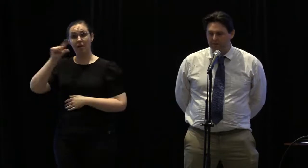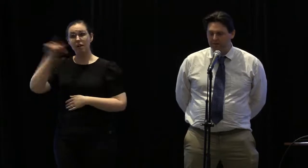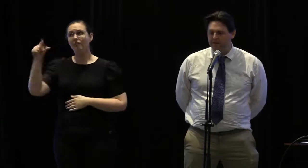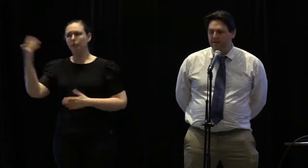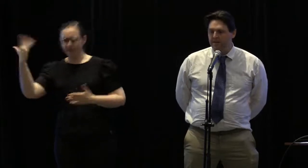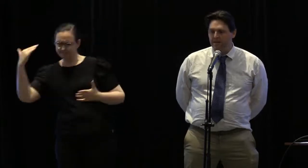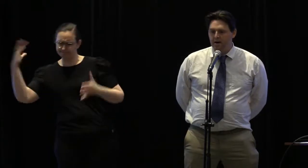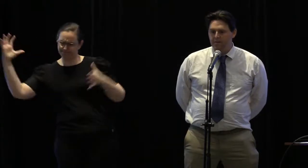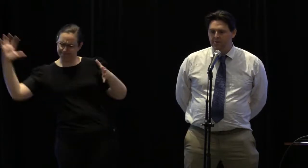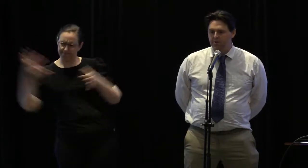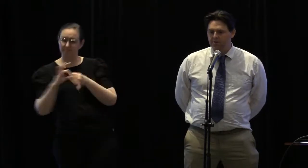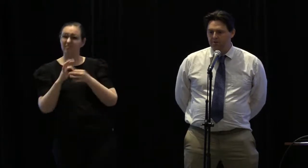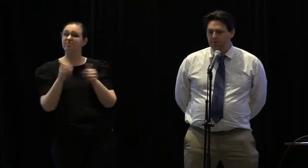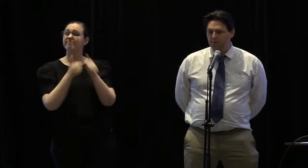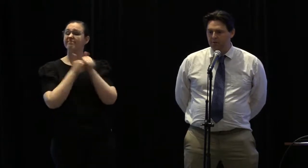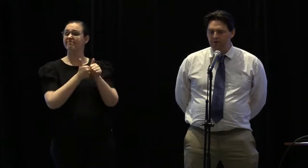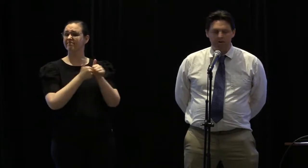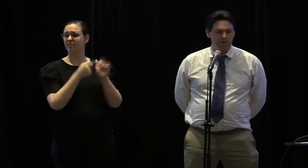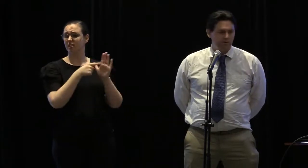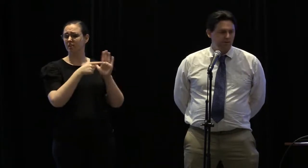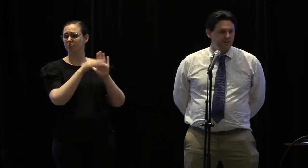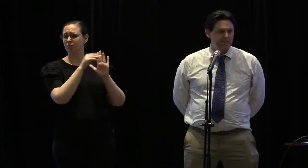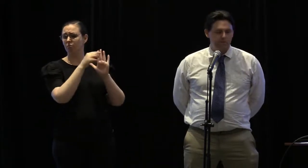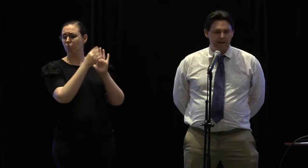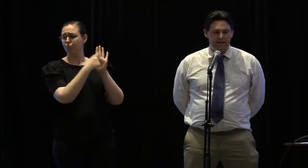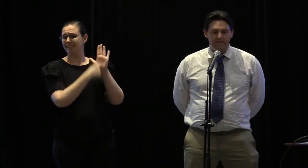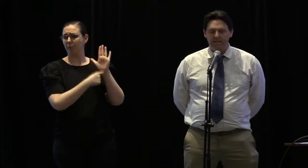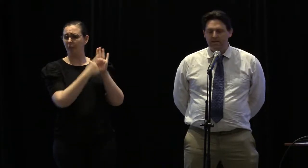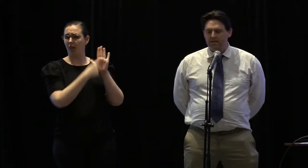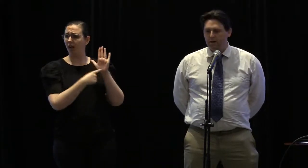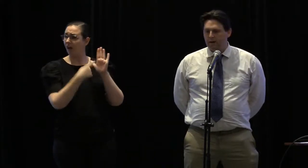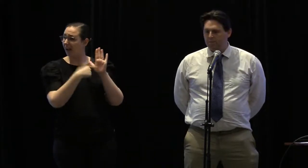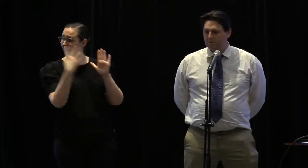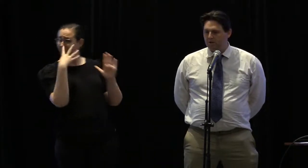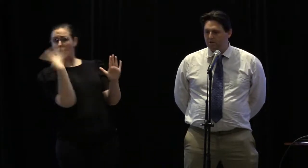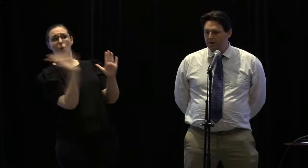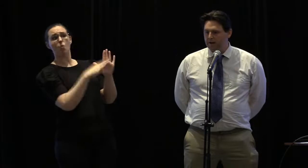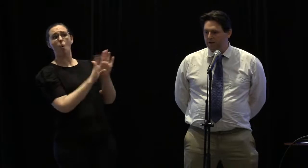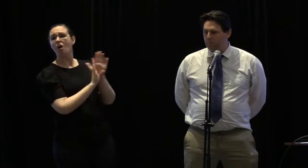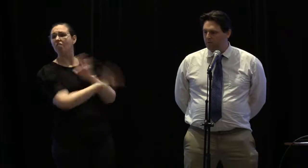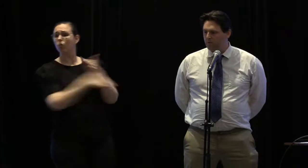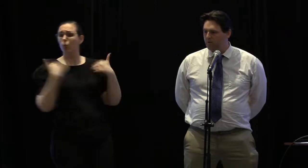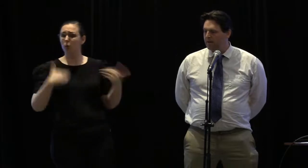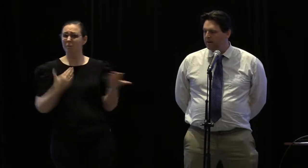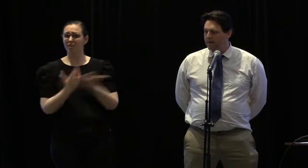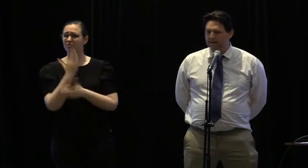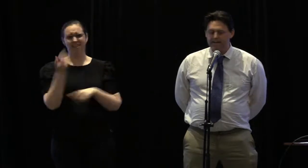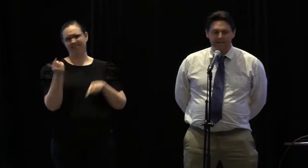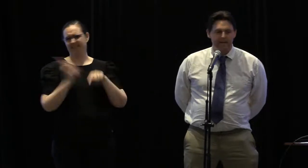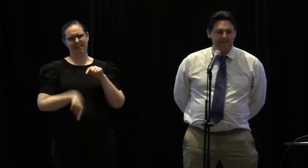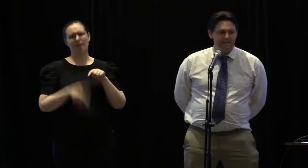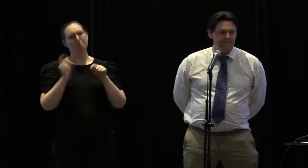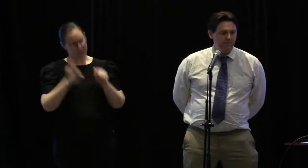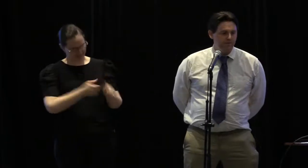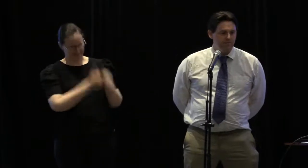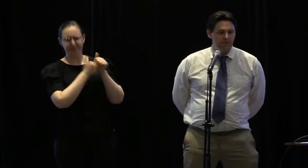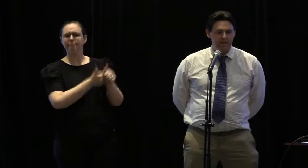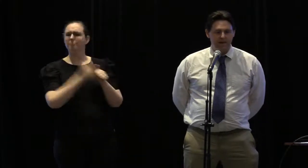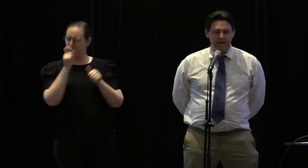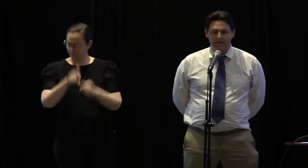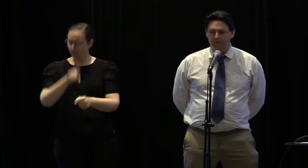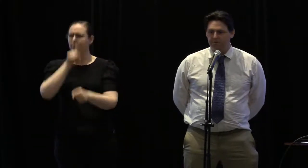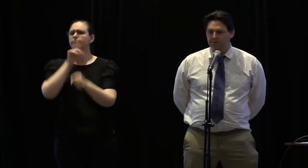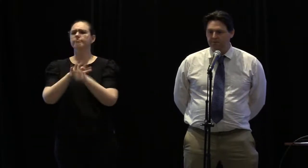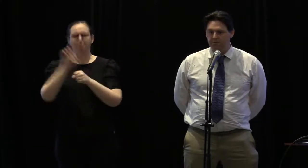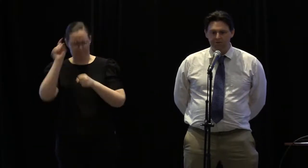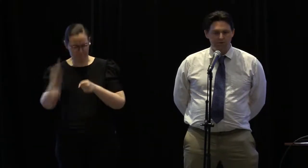us without us, to ensure that we are all doing the best that we can to create a more accessible